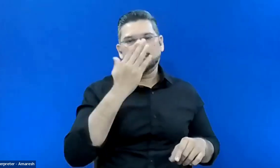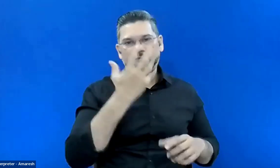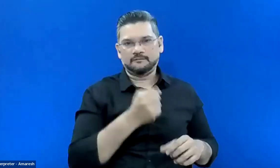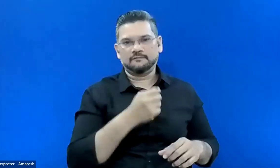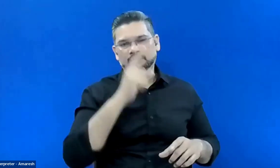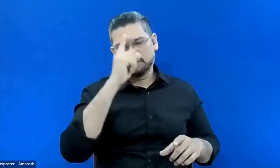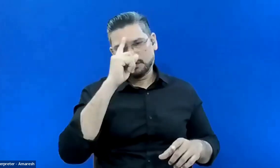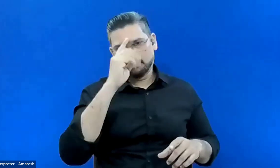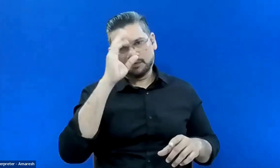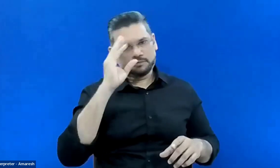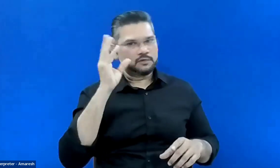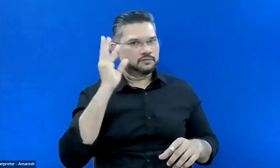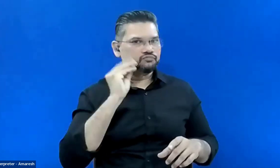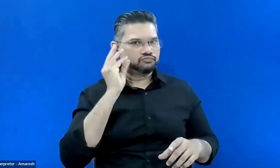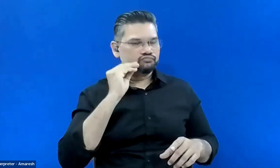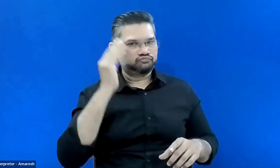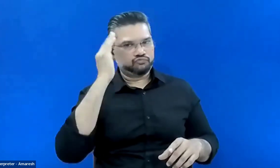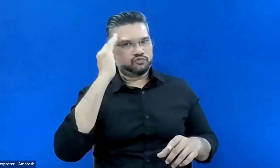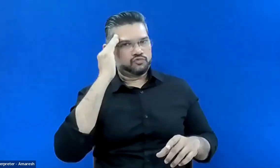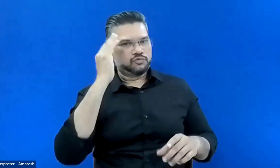during my study